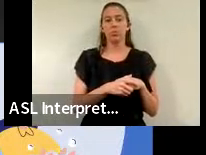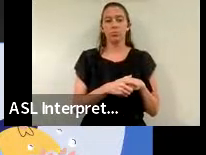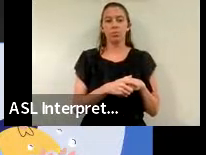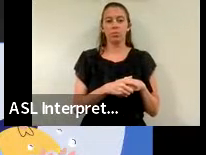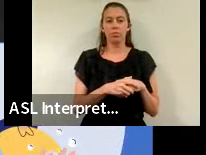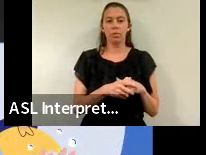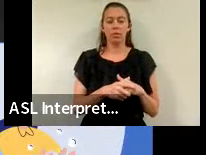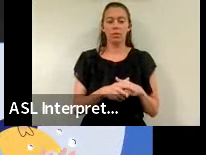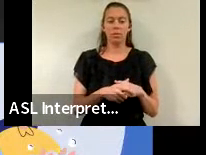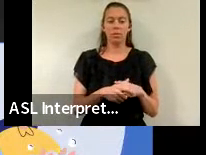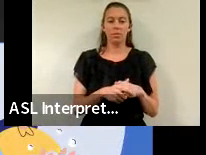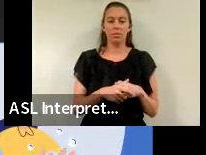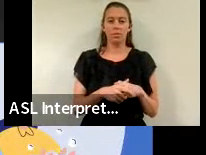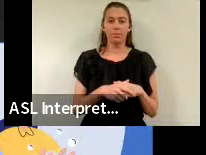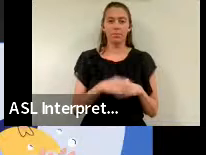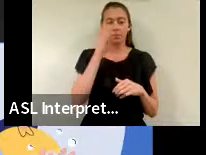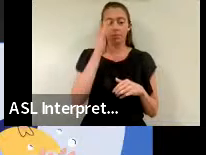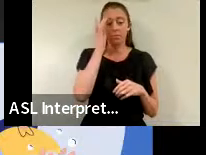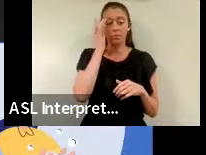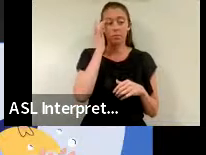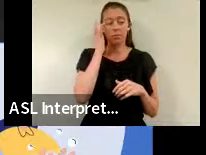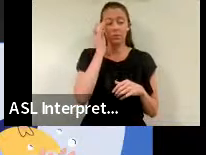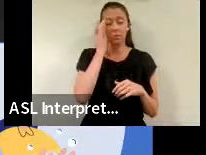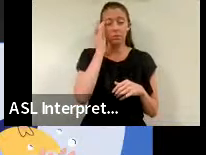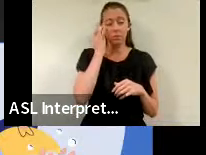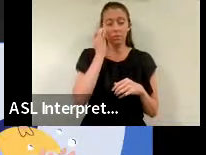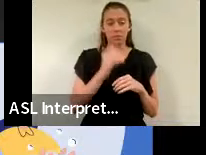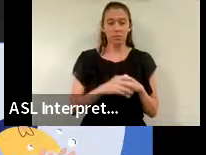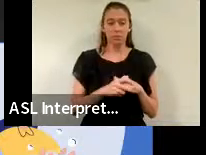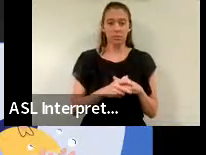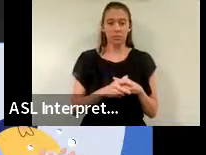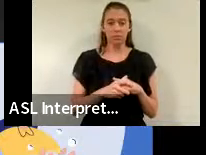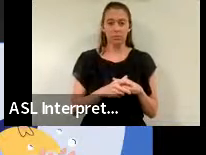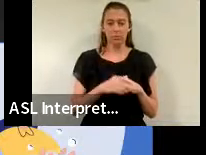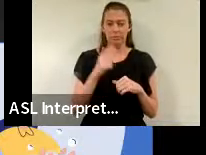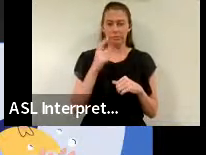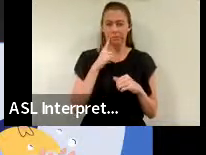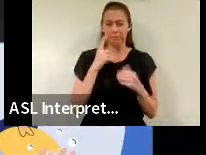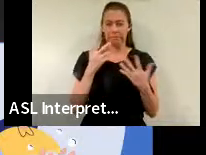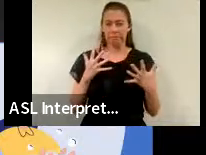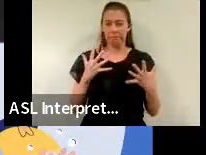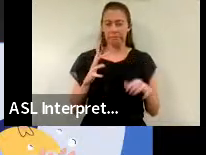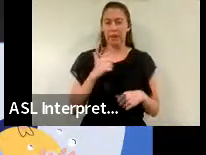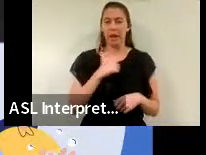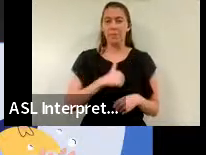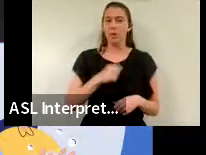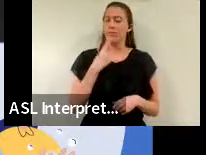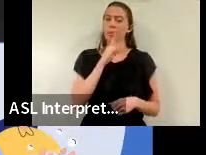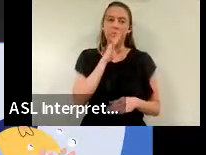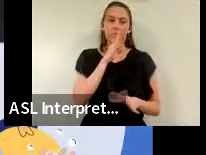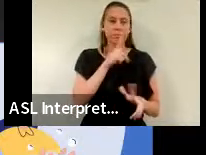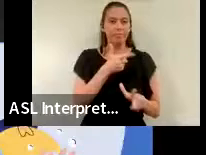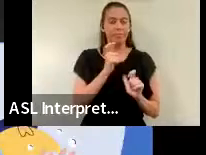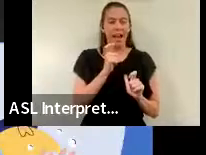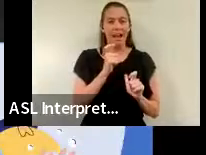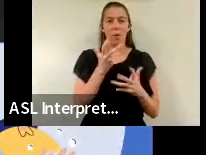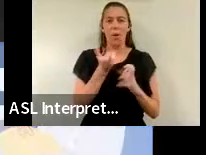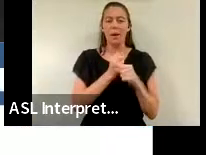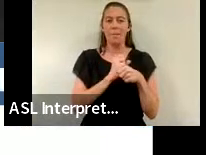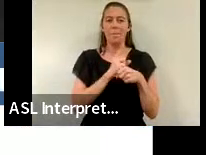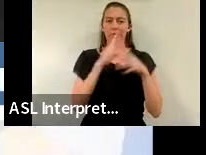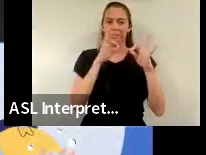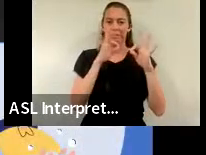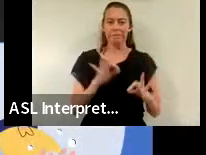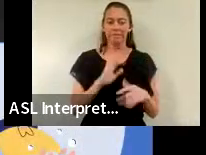prescription. And I think that was it. I do apologize for speaking fast, but I think we really wanted to make sure that we're heading in the